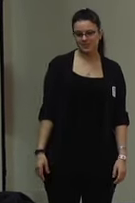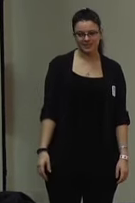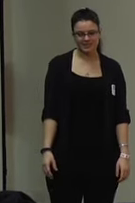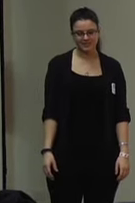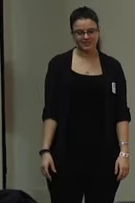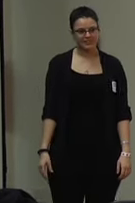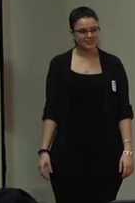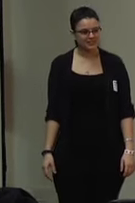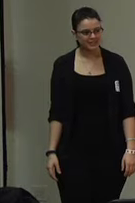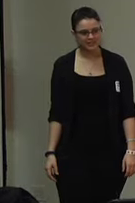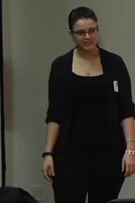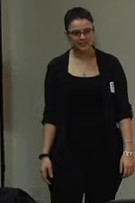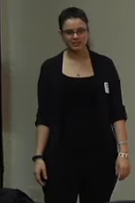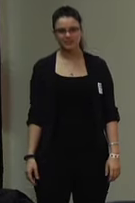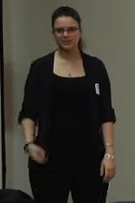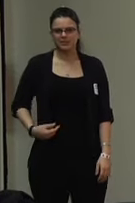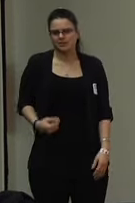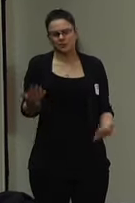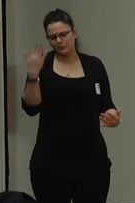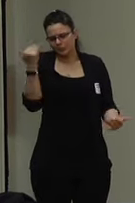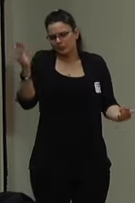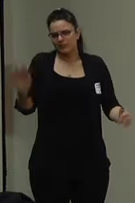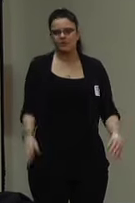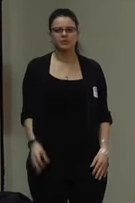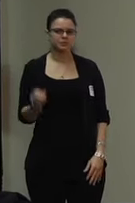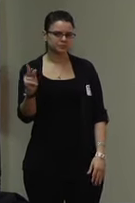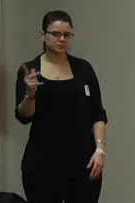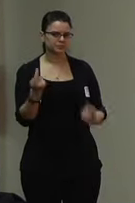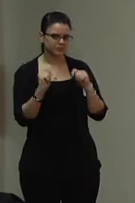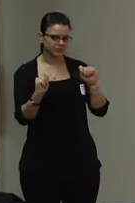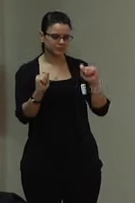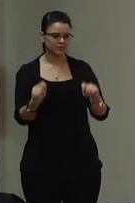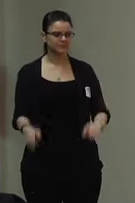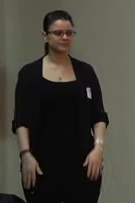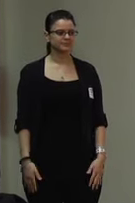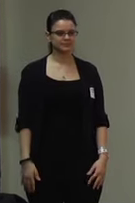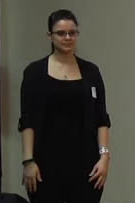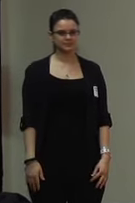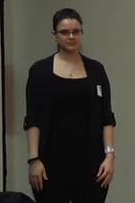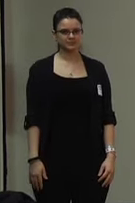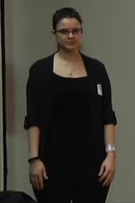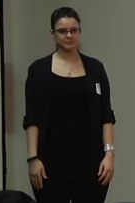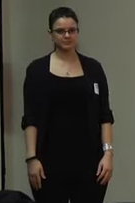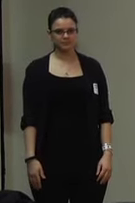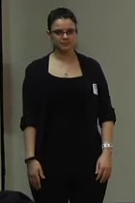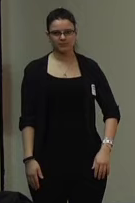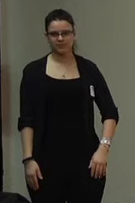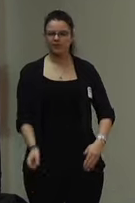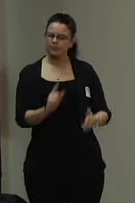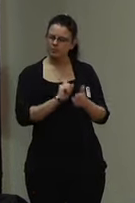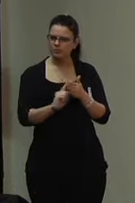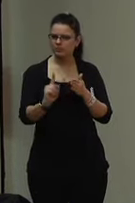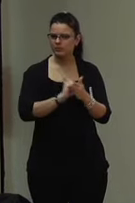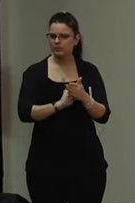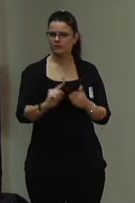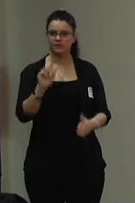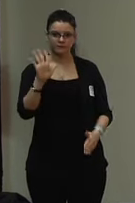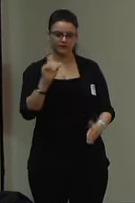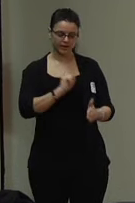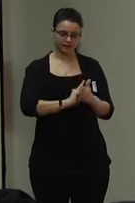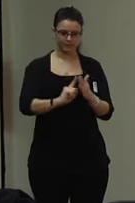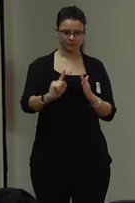And I thought, gosh, I have nothing to lose. I'm gonna try this. And I did it, and within a couple weeks, I was feeling much better. And within